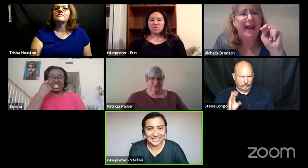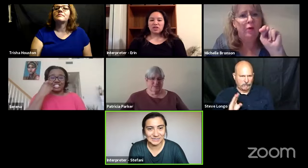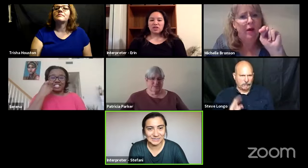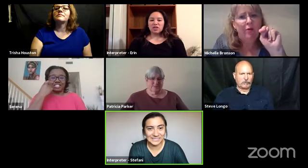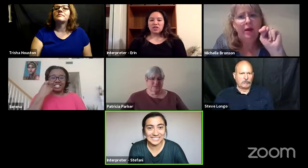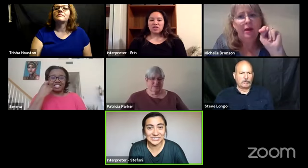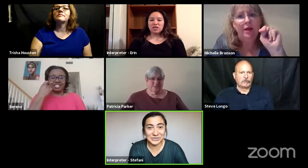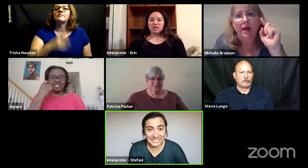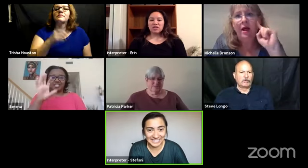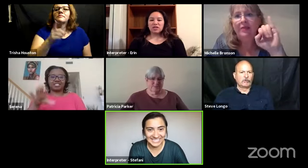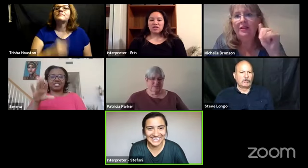This is Serena.